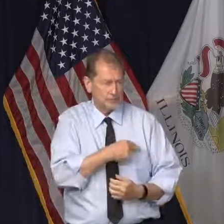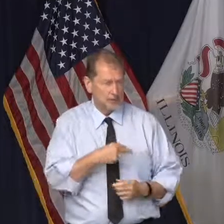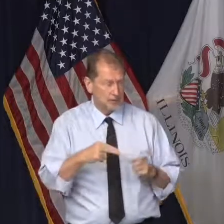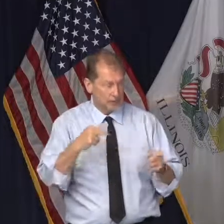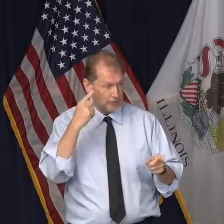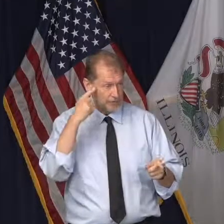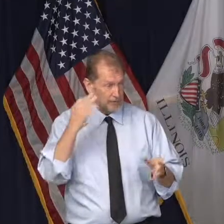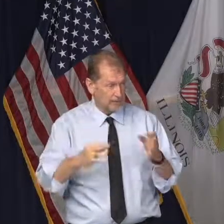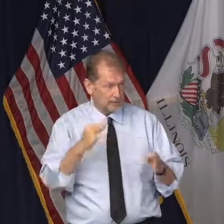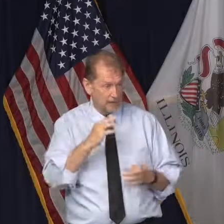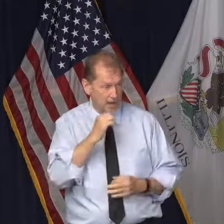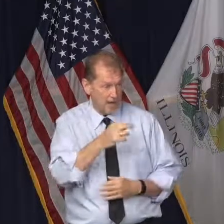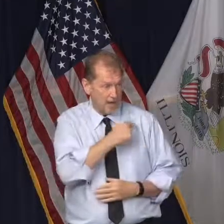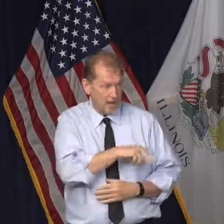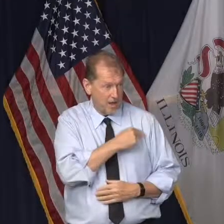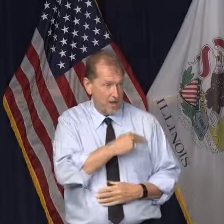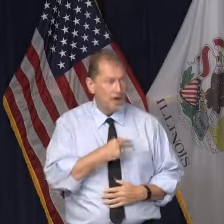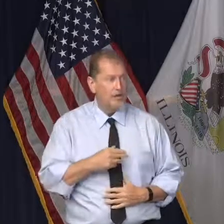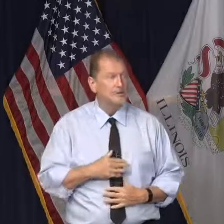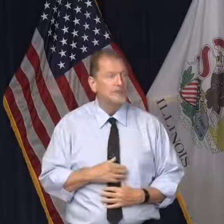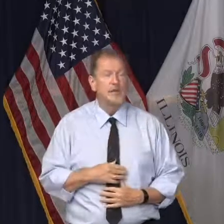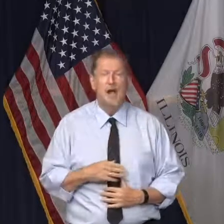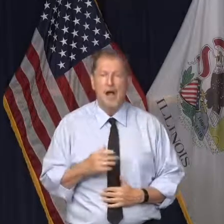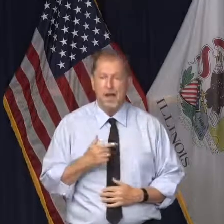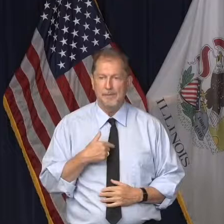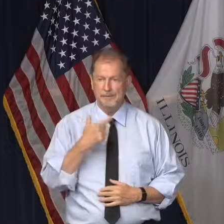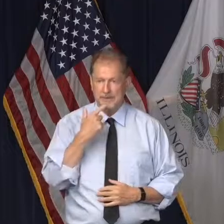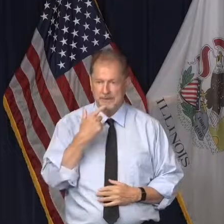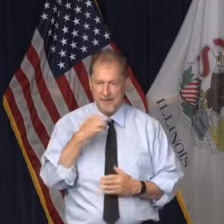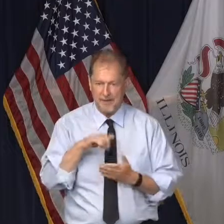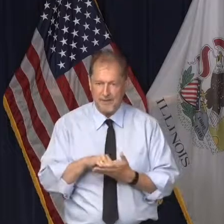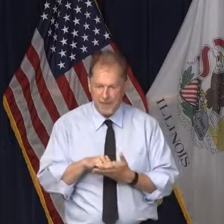you've been hospitalized, it's No, not I'm just worth saying- worrying about? No, I'm just saying, of